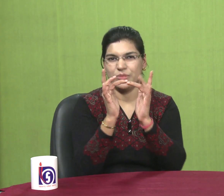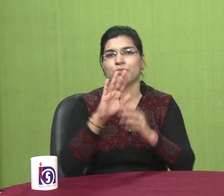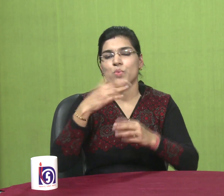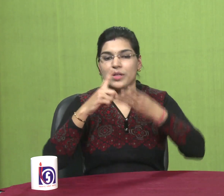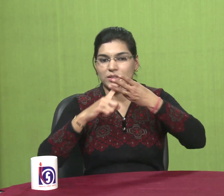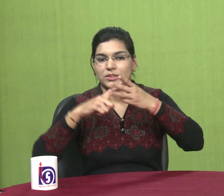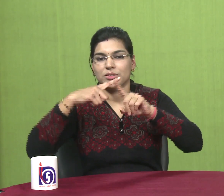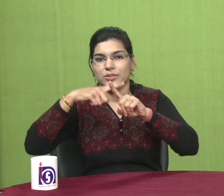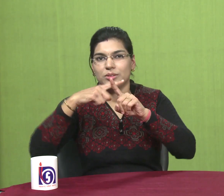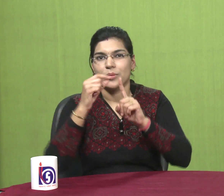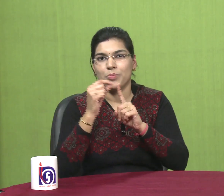Like there is